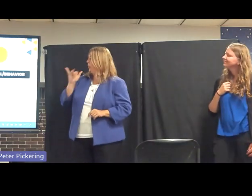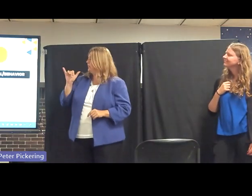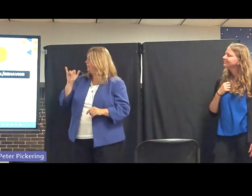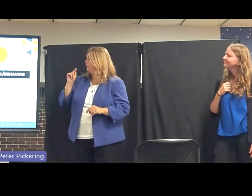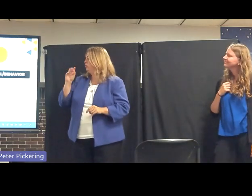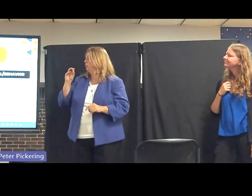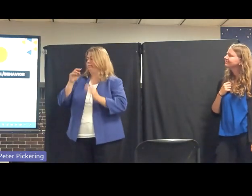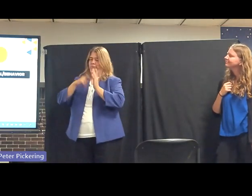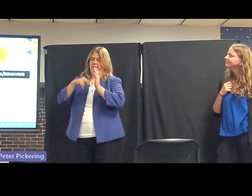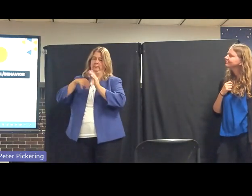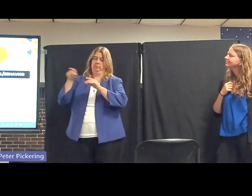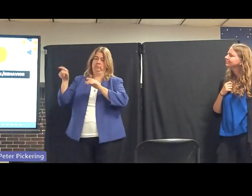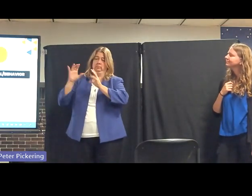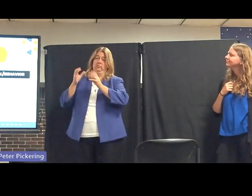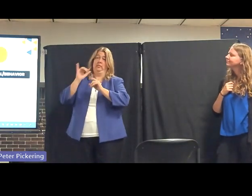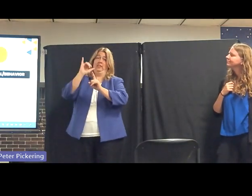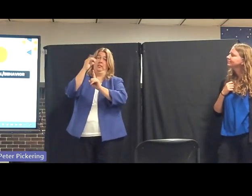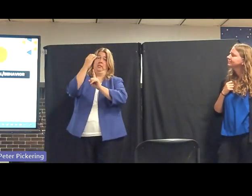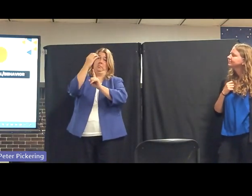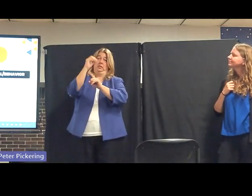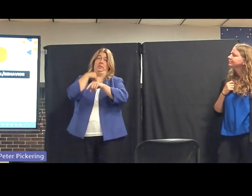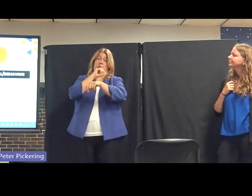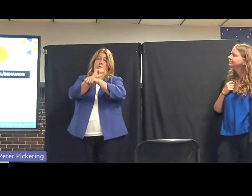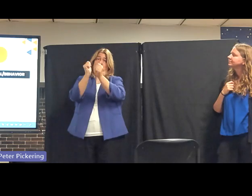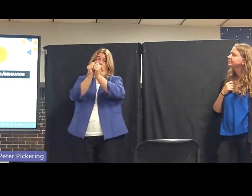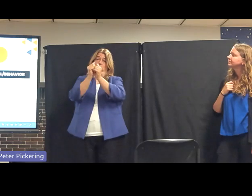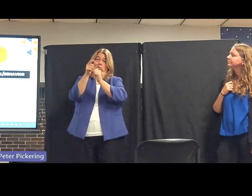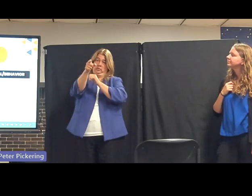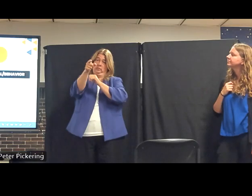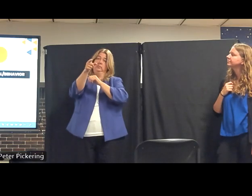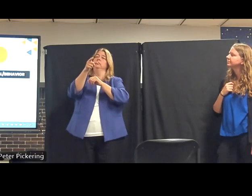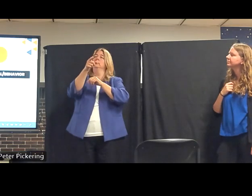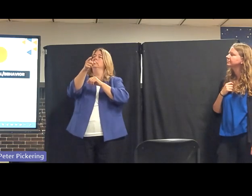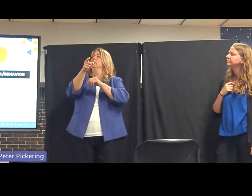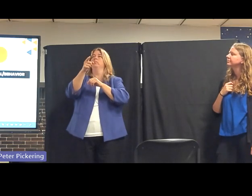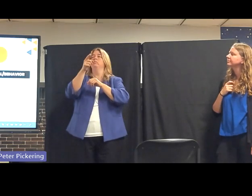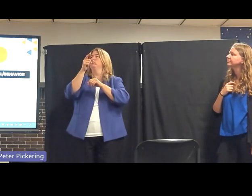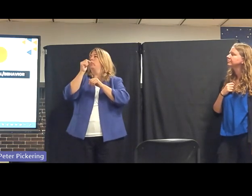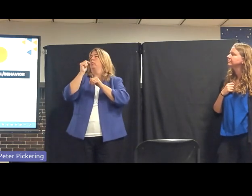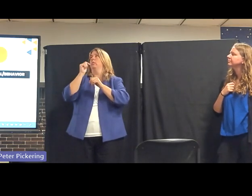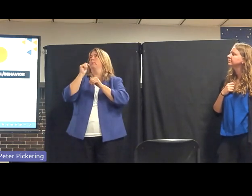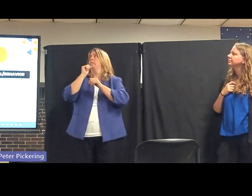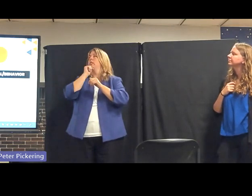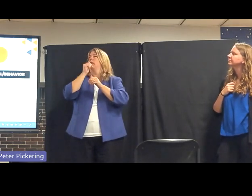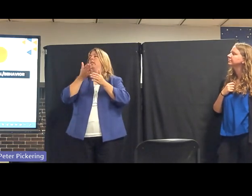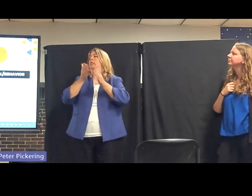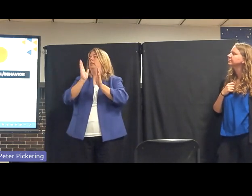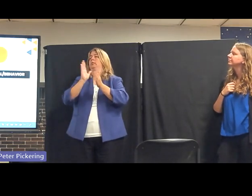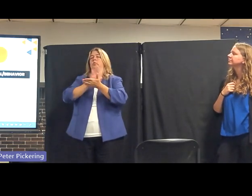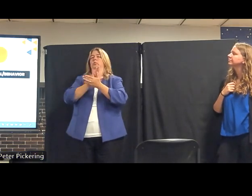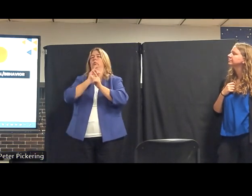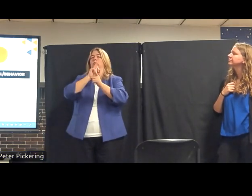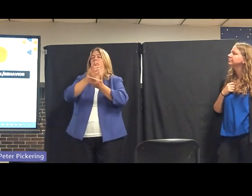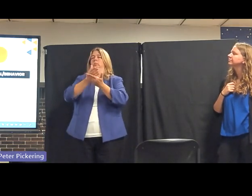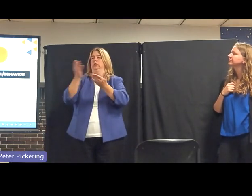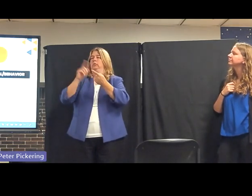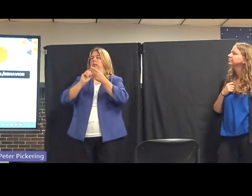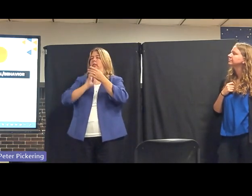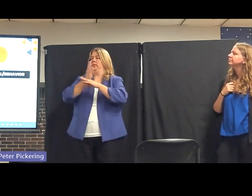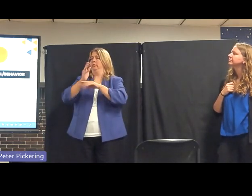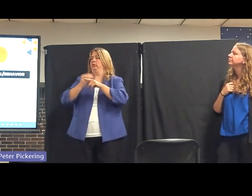Specifically with the fingerspelling, our way to reading curriculum, the company we're working with